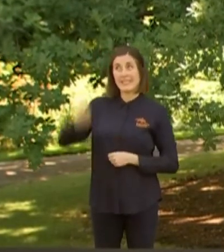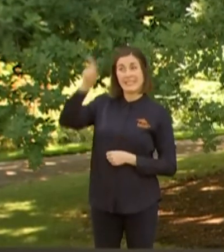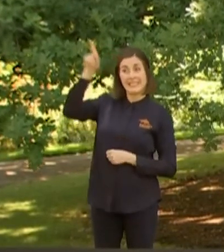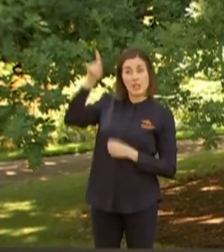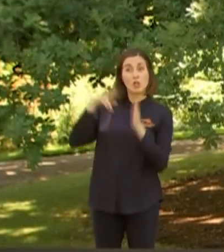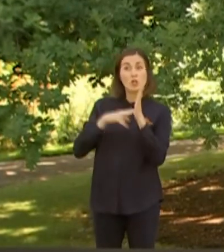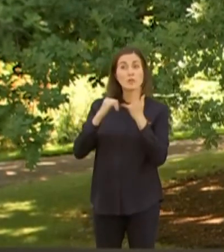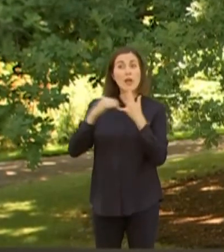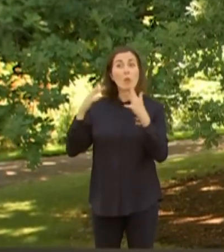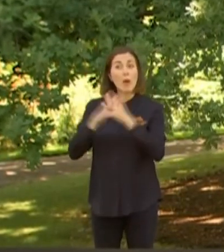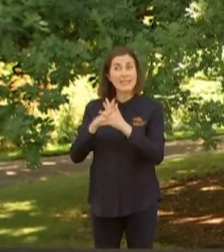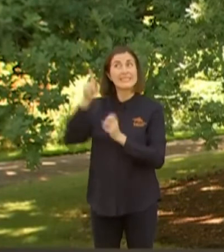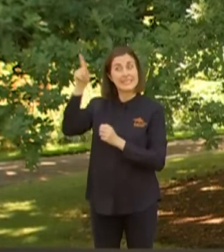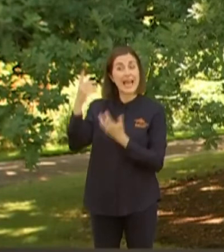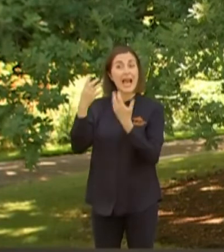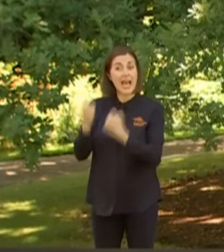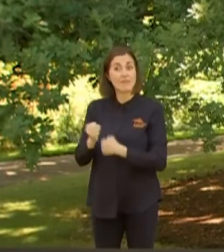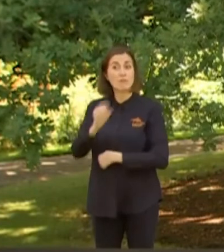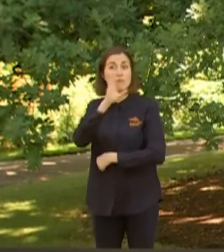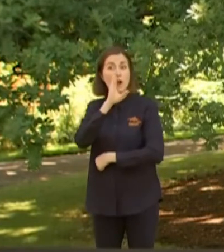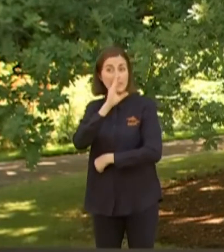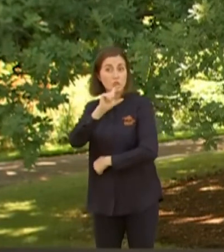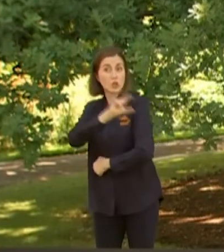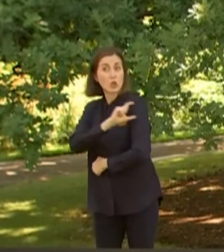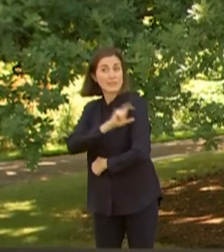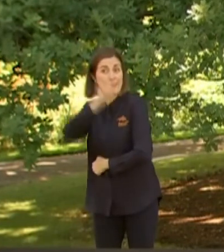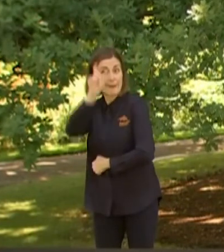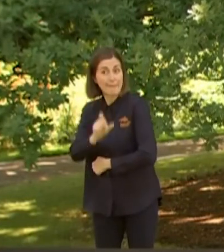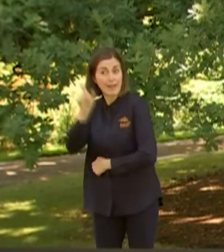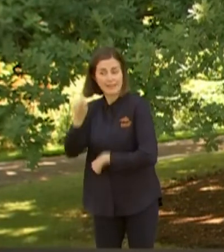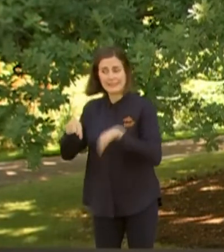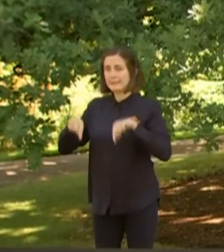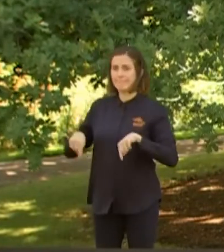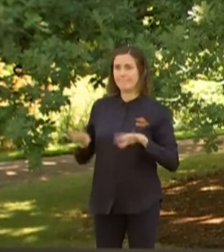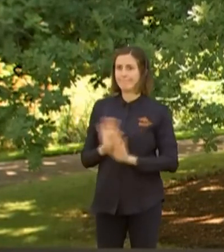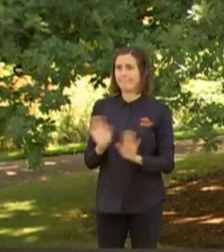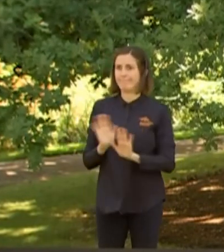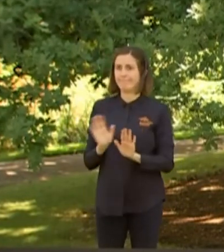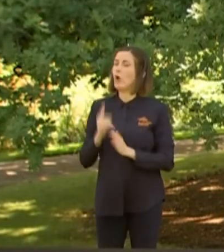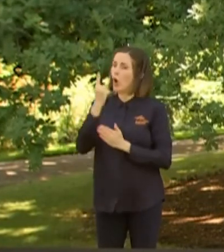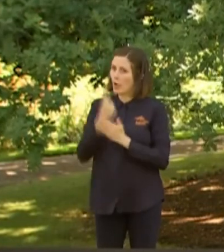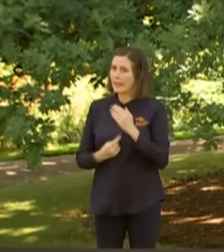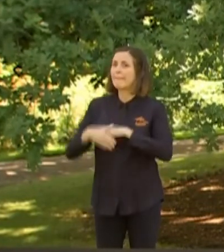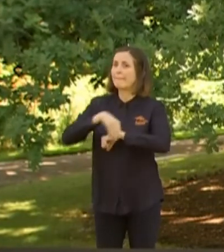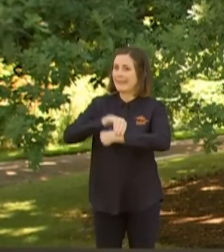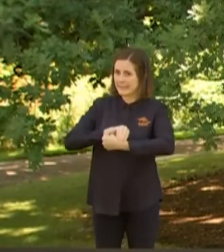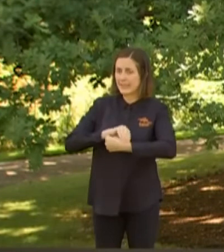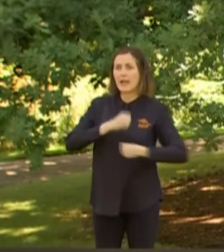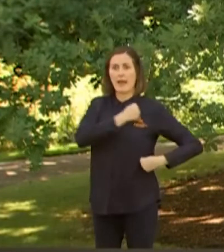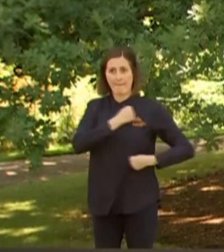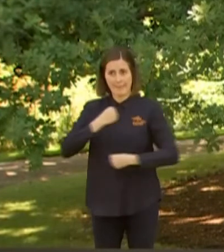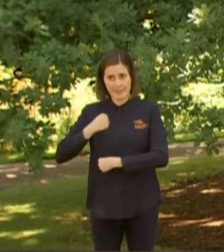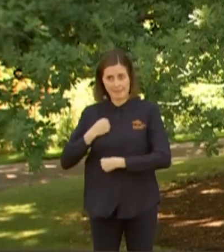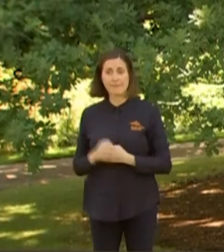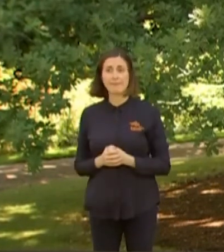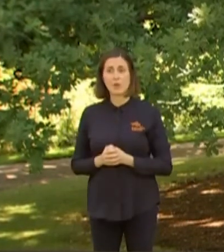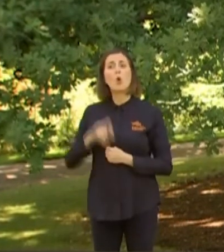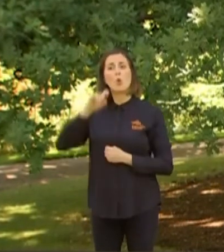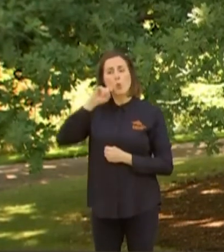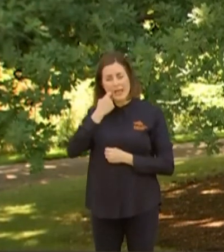believe it is the best system for us to put in place. There will be no secondary employment. There will be testing of staff every single